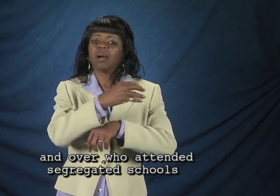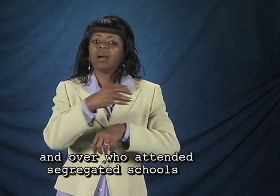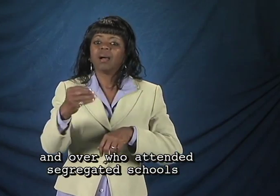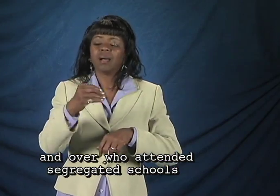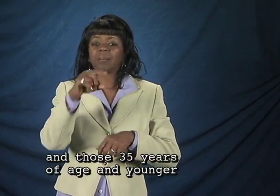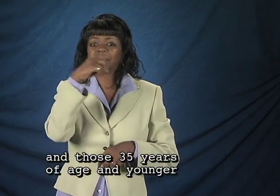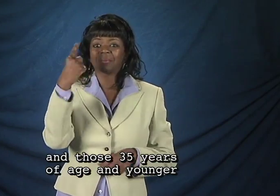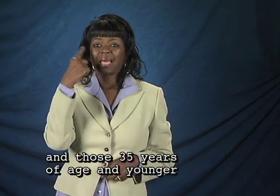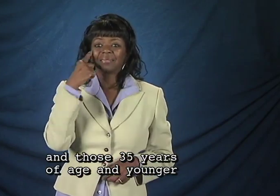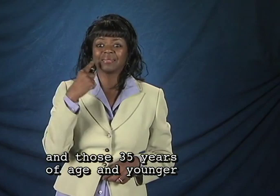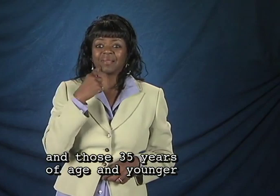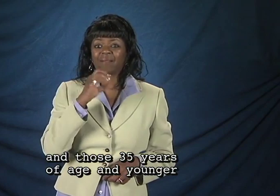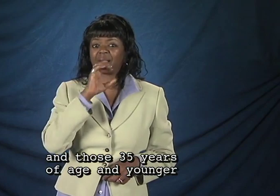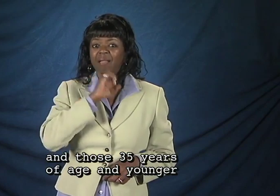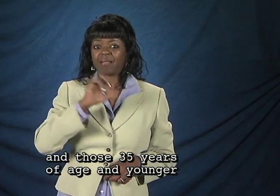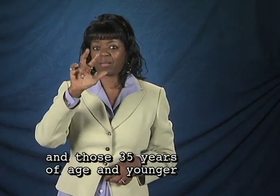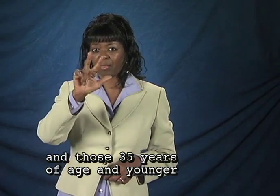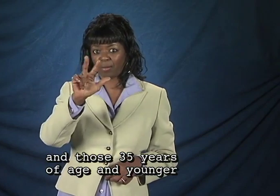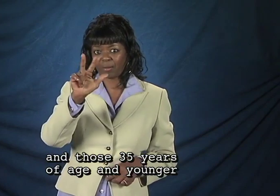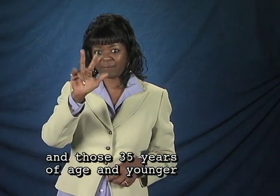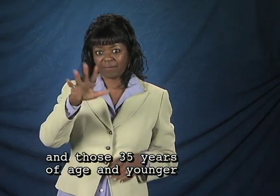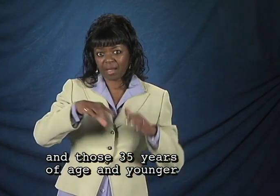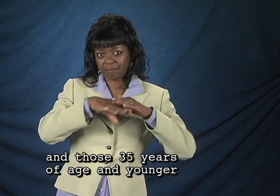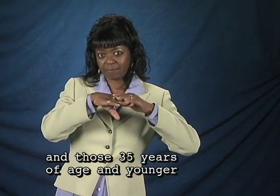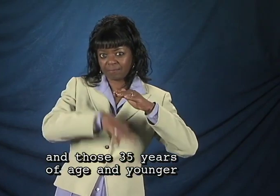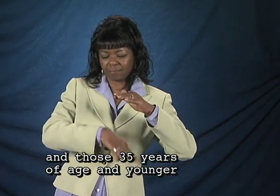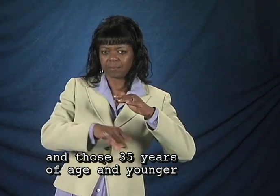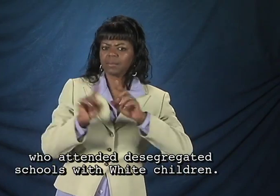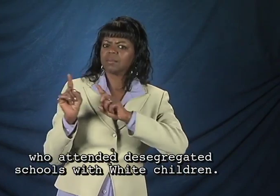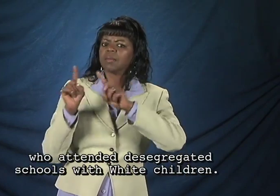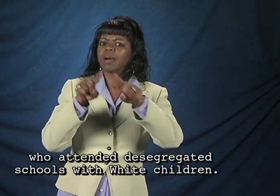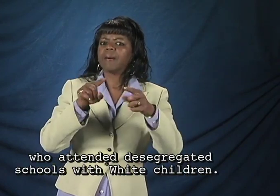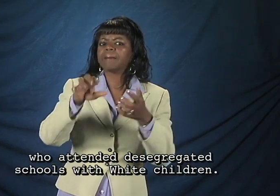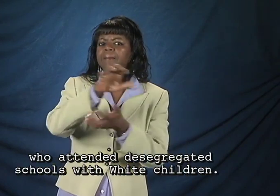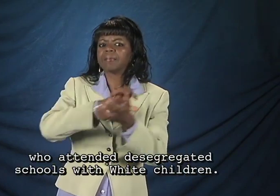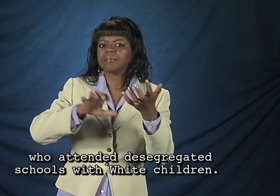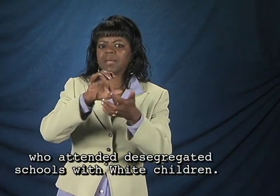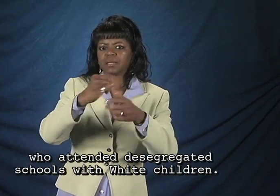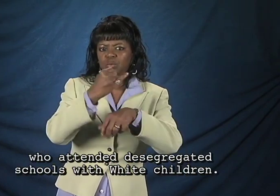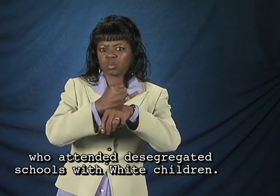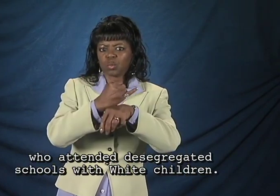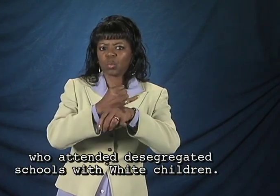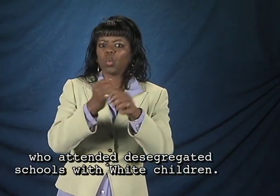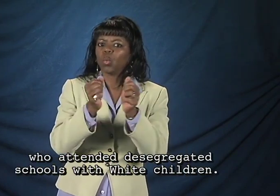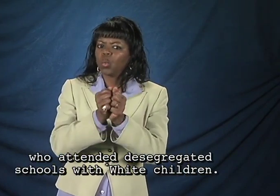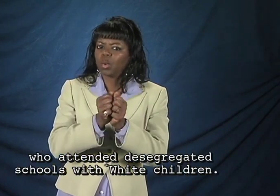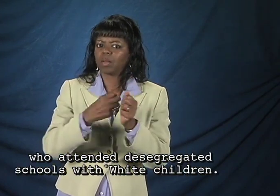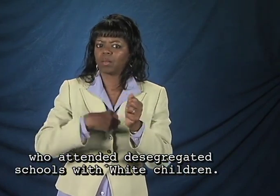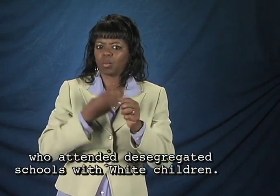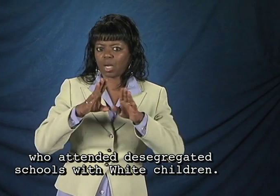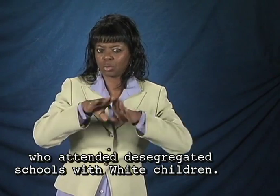attended segregated schools, and those 35 years of age and younger who attended desegregated schools with white